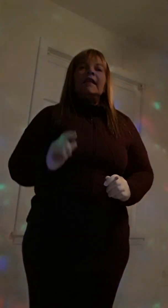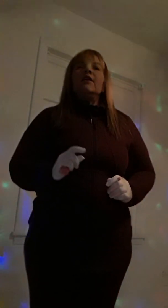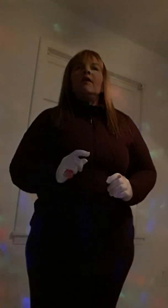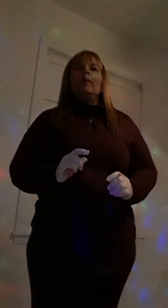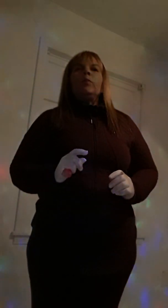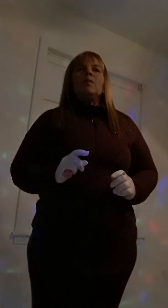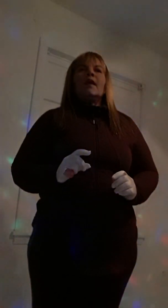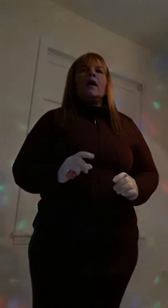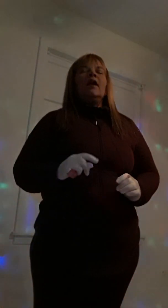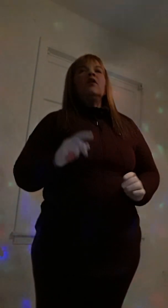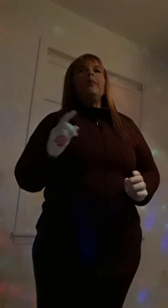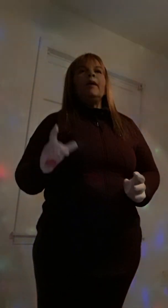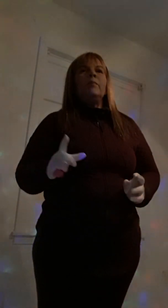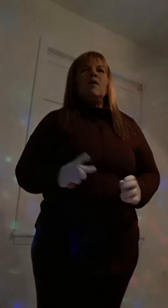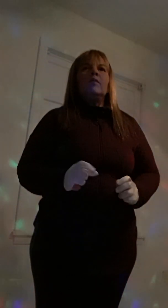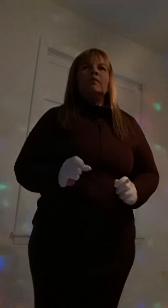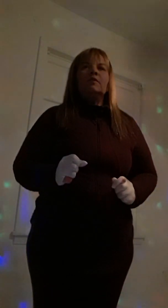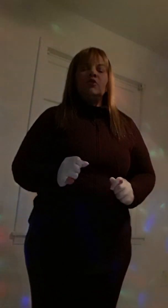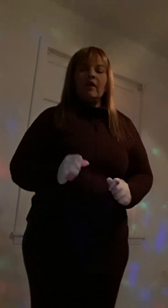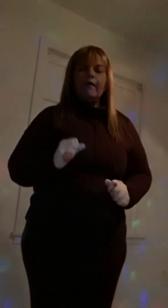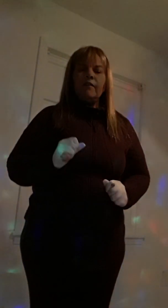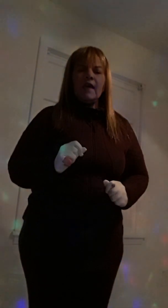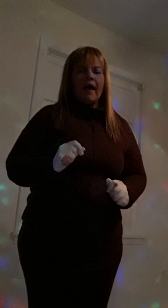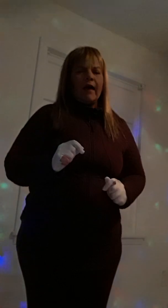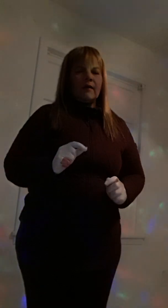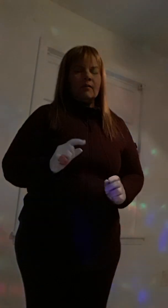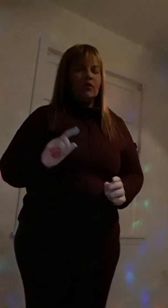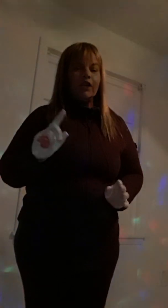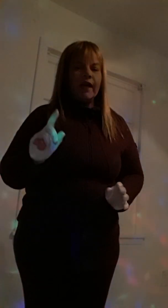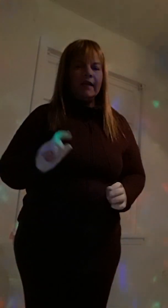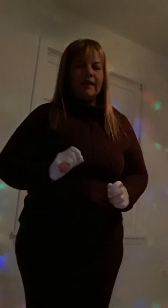Still, a lot of people, todavía, mucha gente,